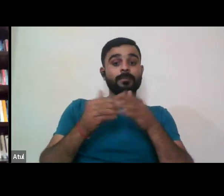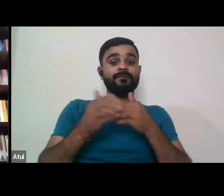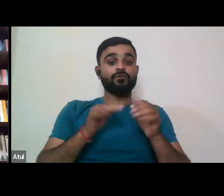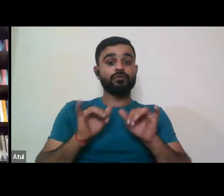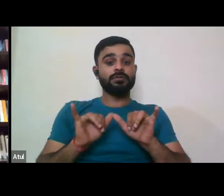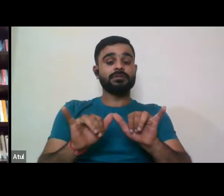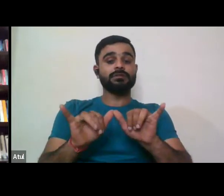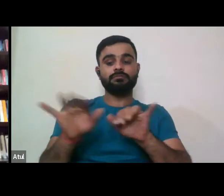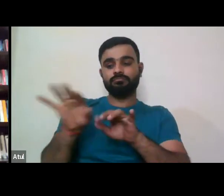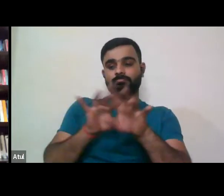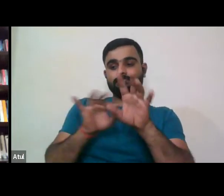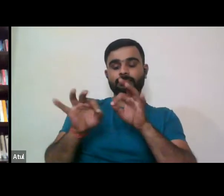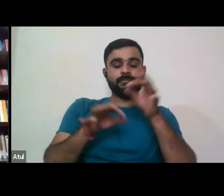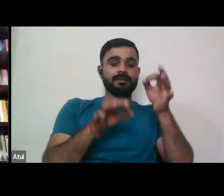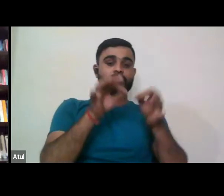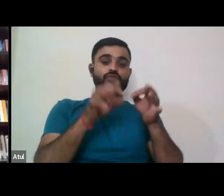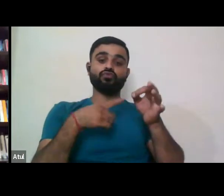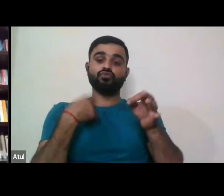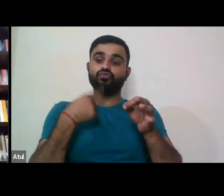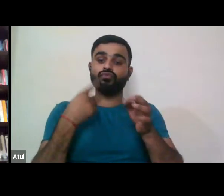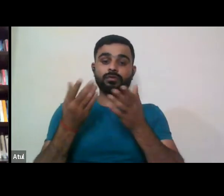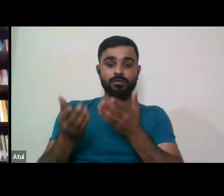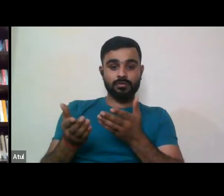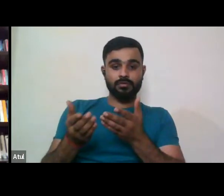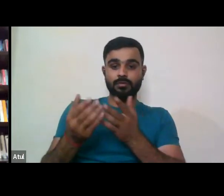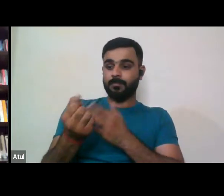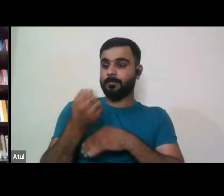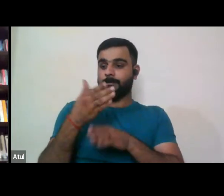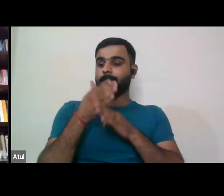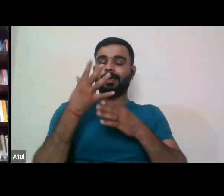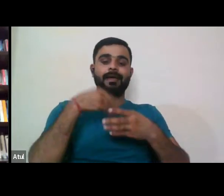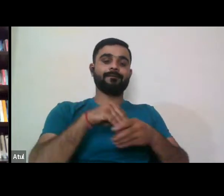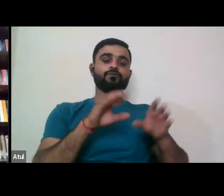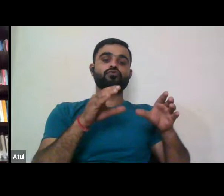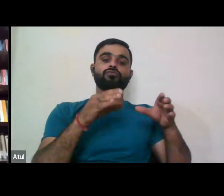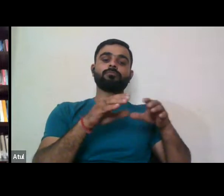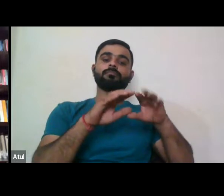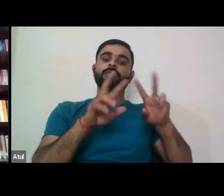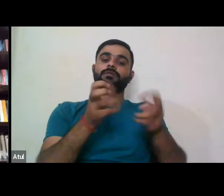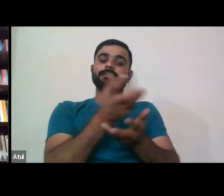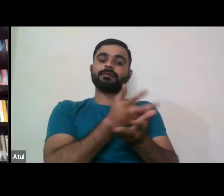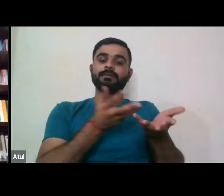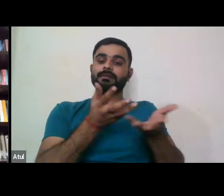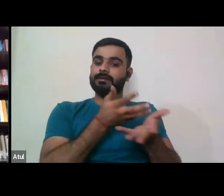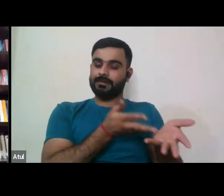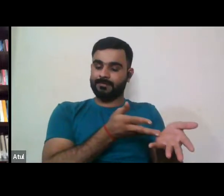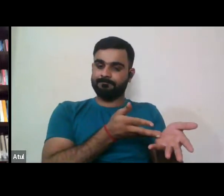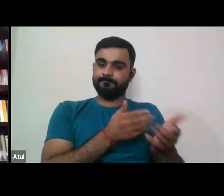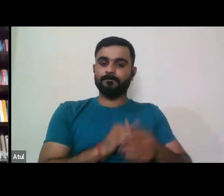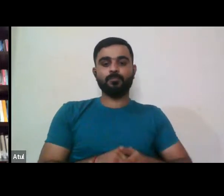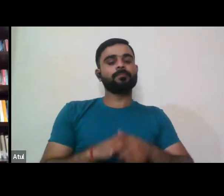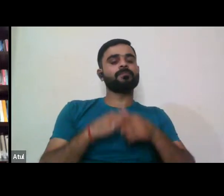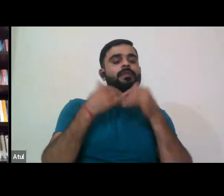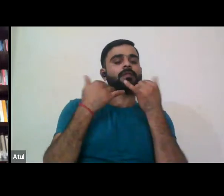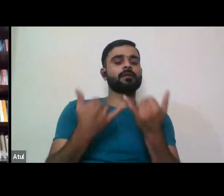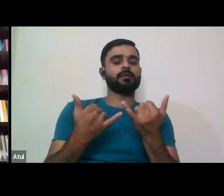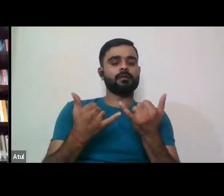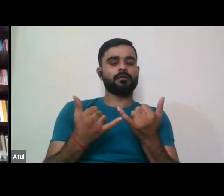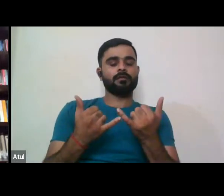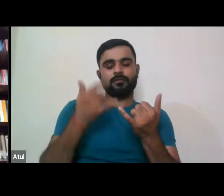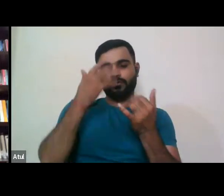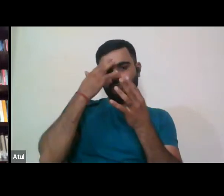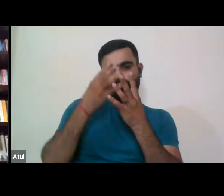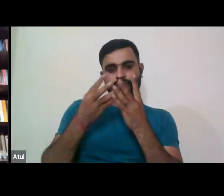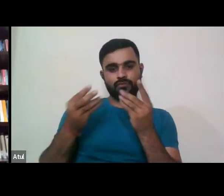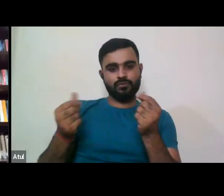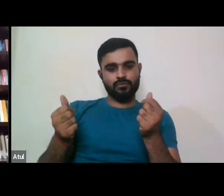picking and choosing the judges who will be part of the bench. Now, the solution